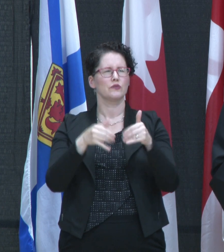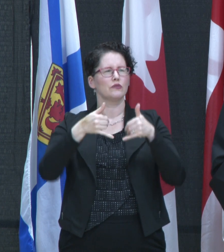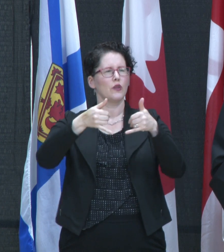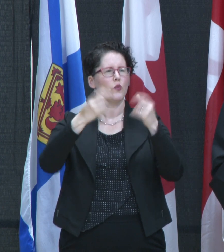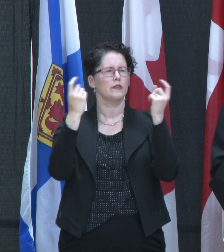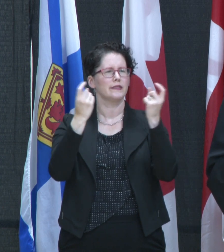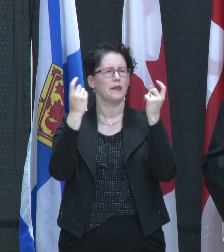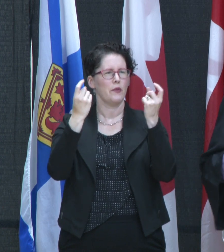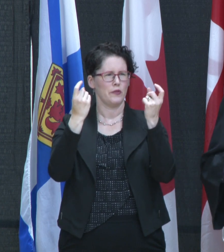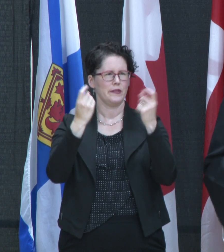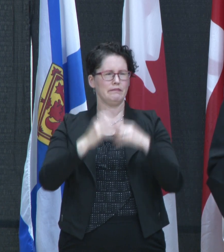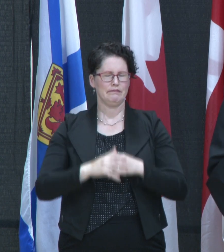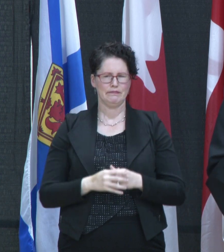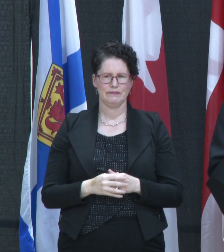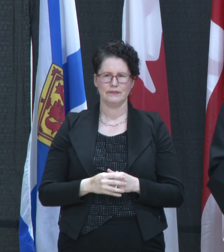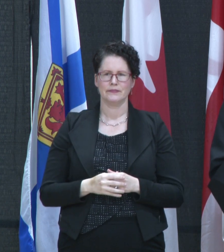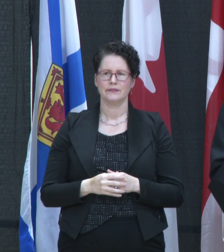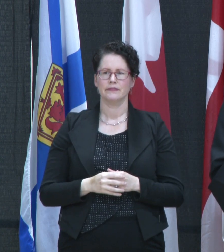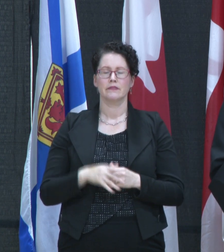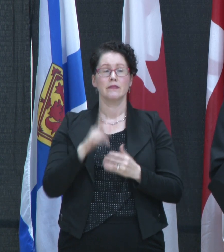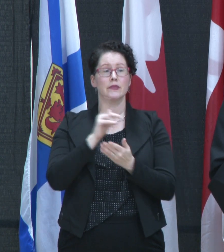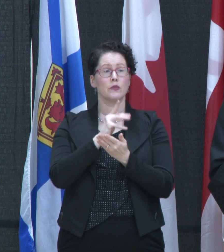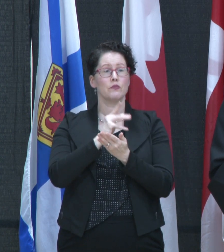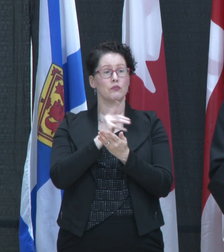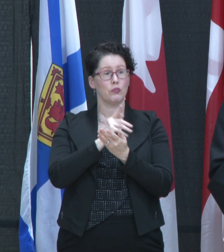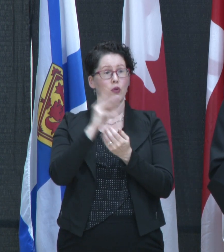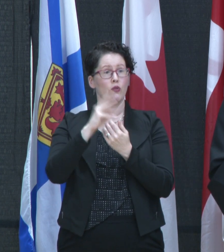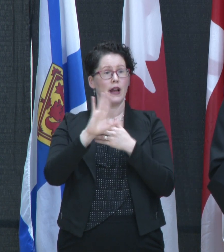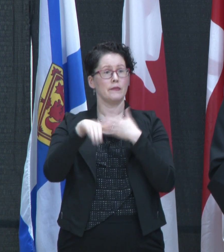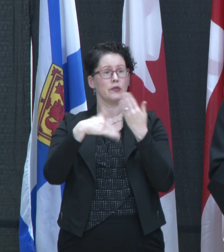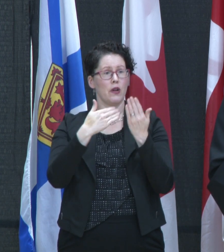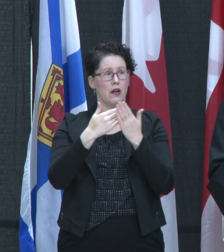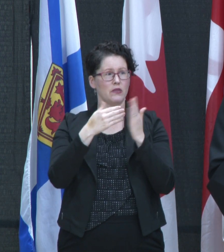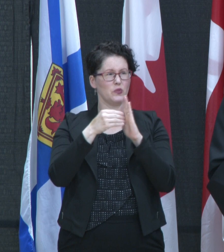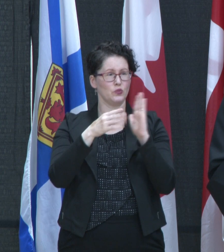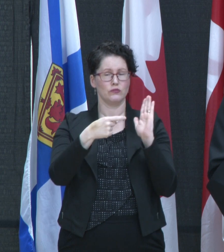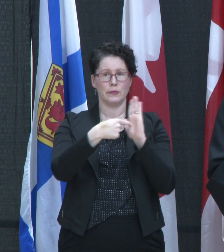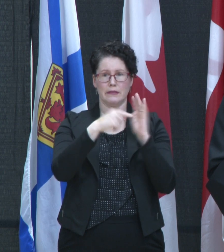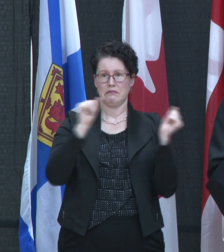ceremonies, where students from each of our programs were recognized for their